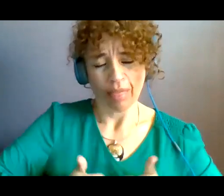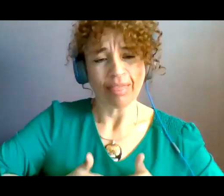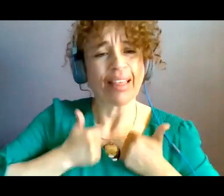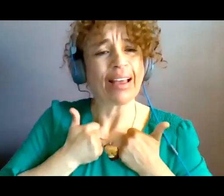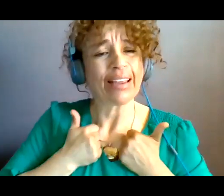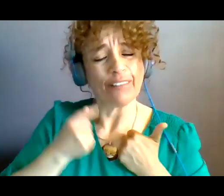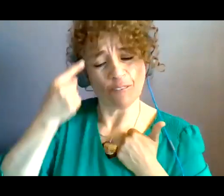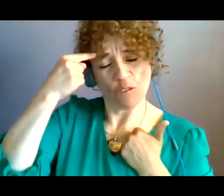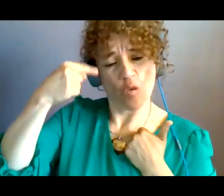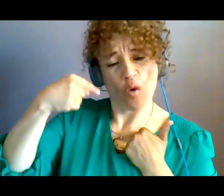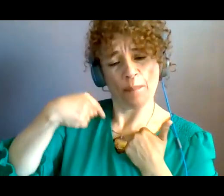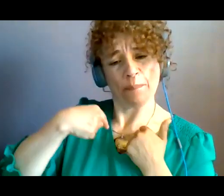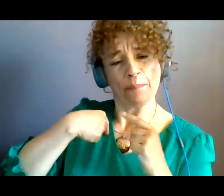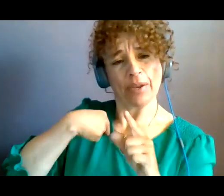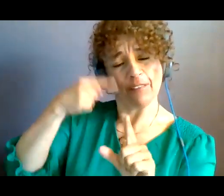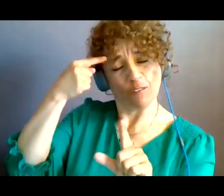for me,